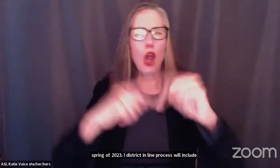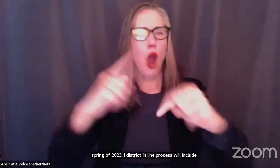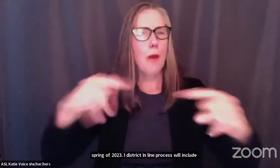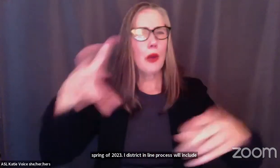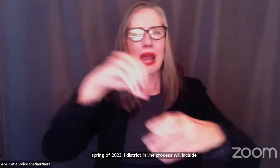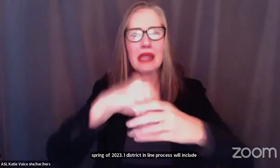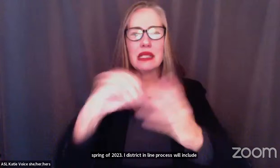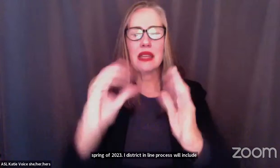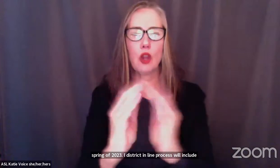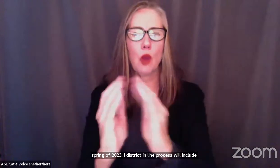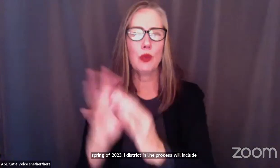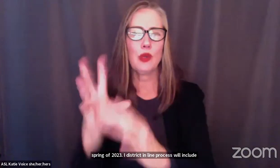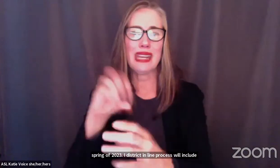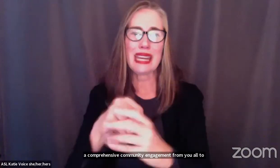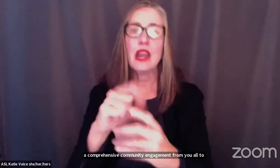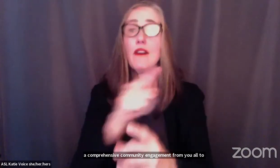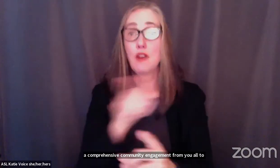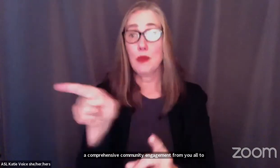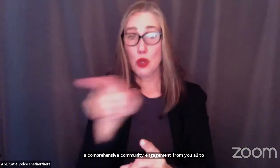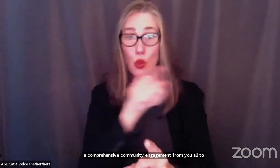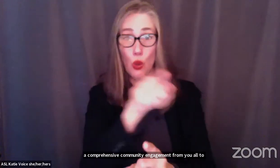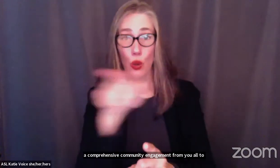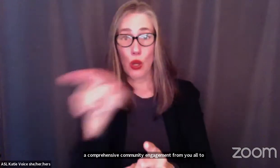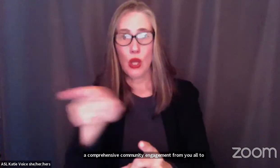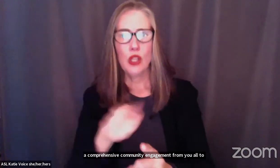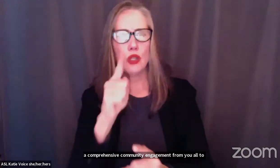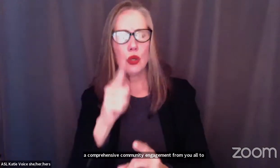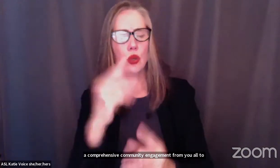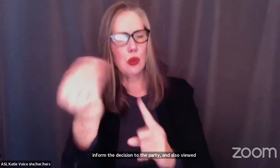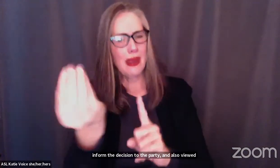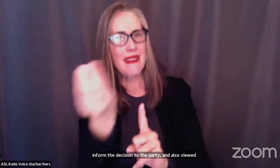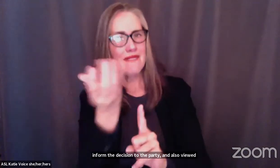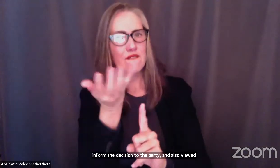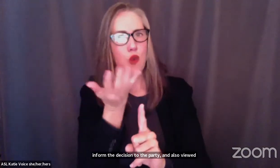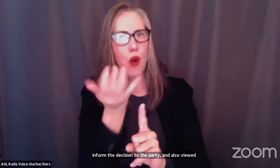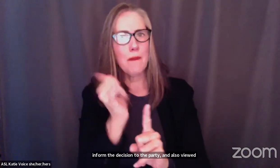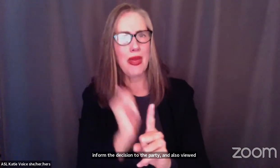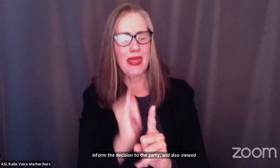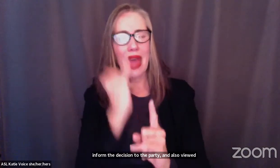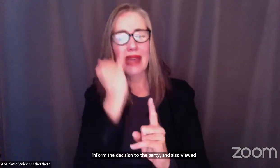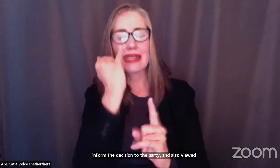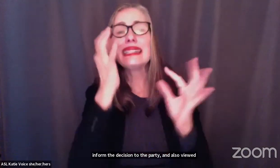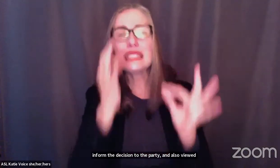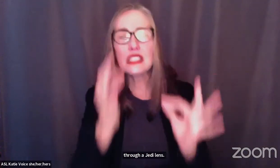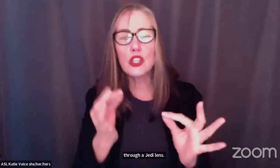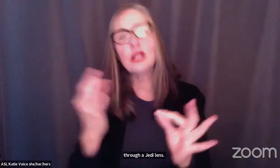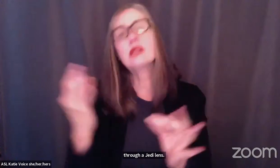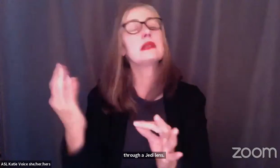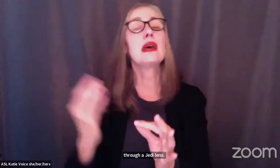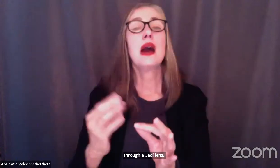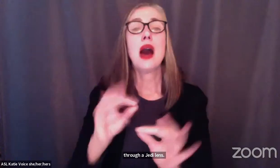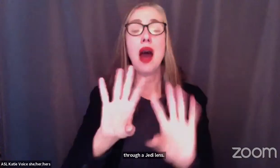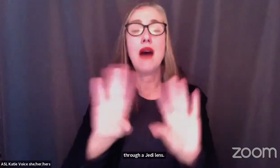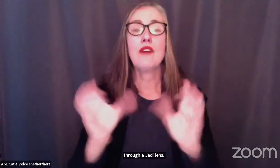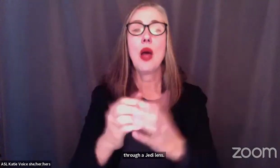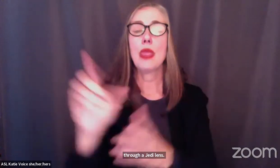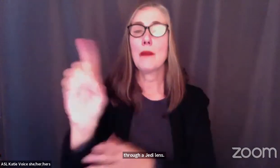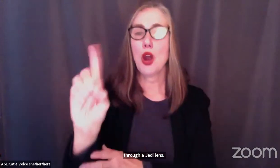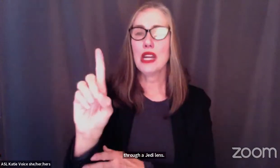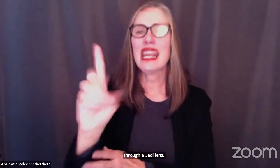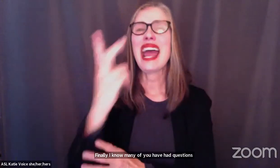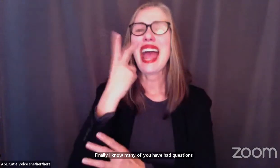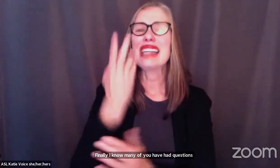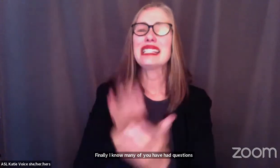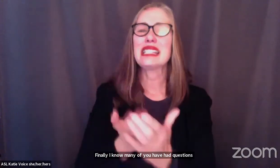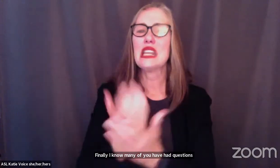to inform the decisions of the party and also viewed through a JEDI lens. Finally, I know many of you have had